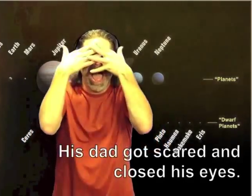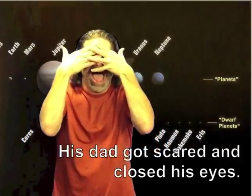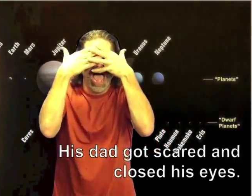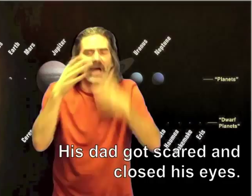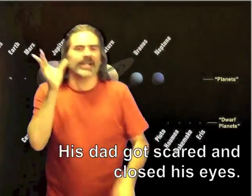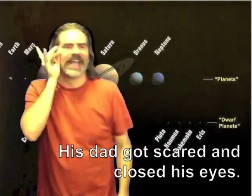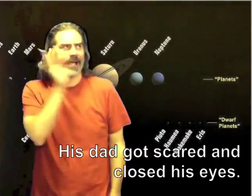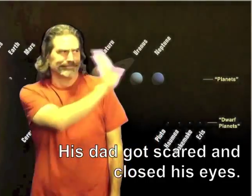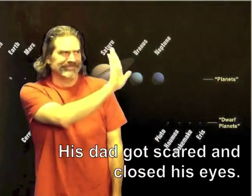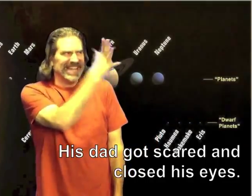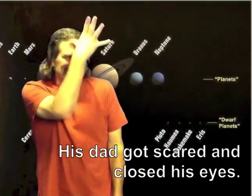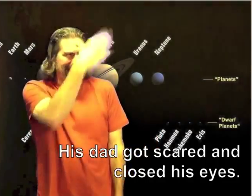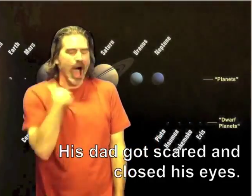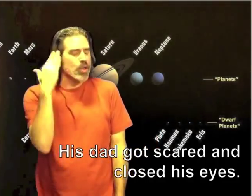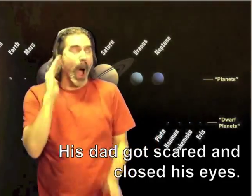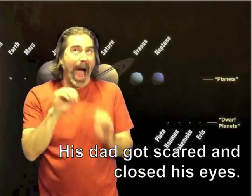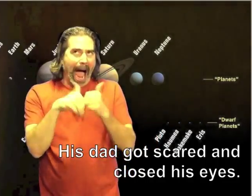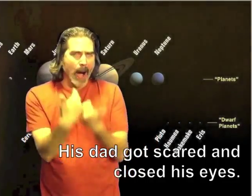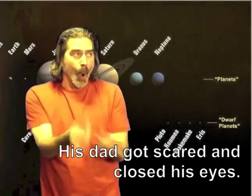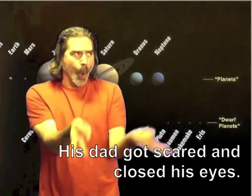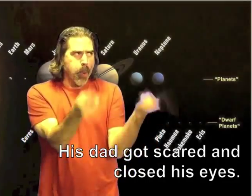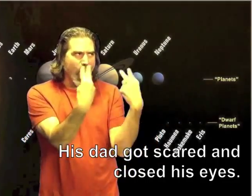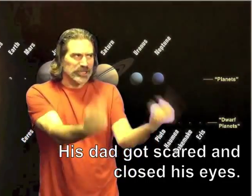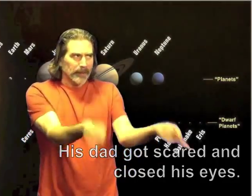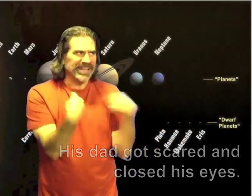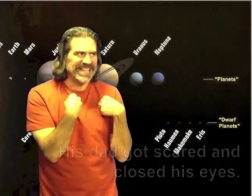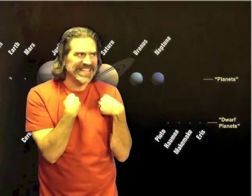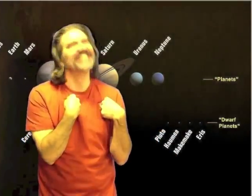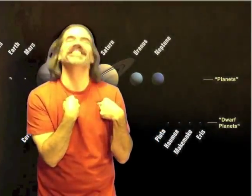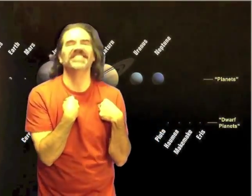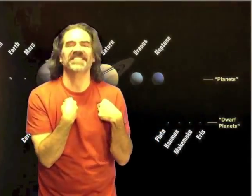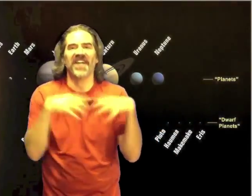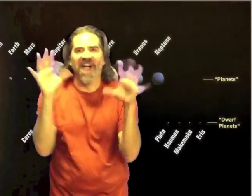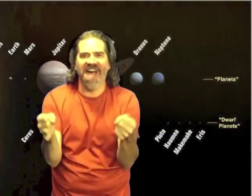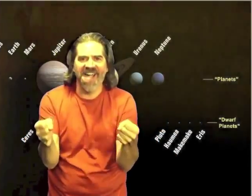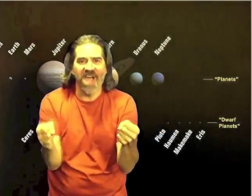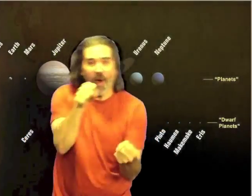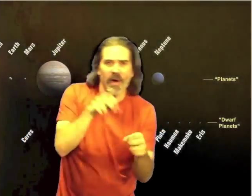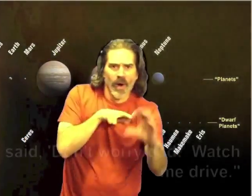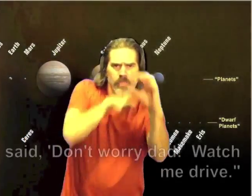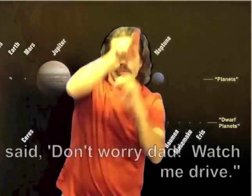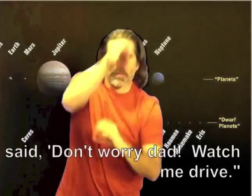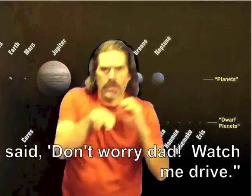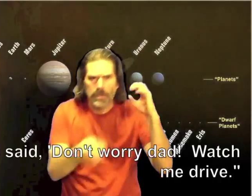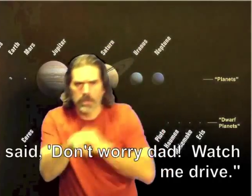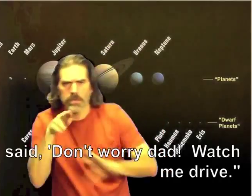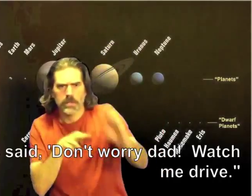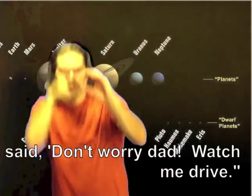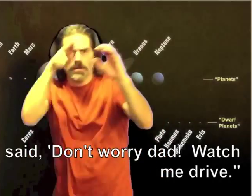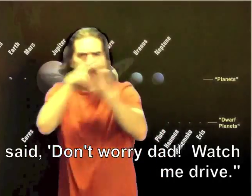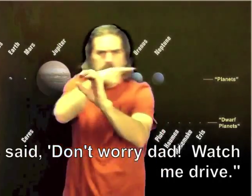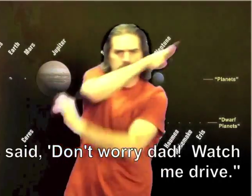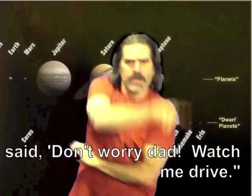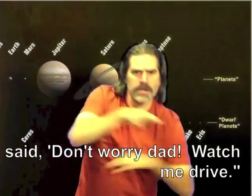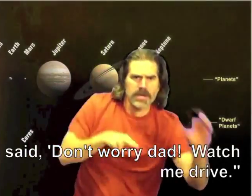Douglas's dad started to get scared and covered his eyes. And Douglas said, "Don't worry, Dad. Watch me